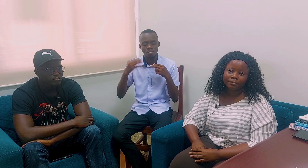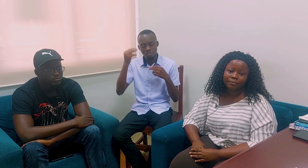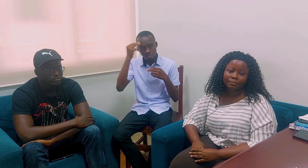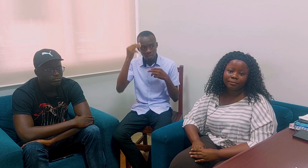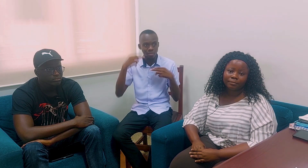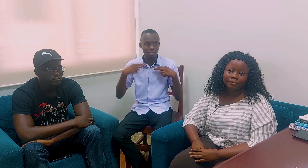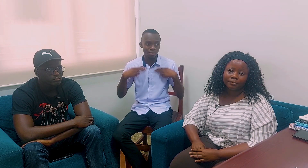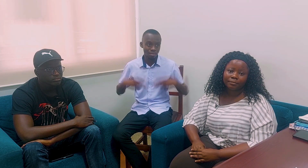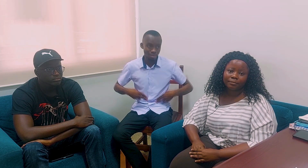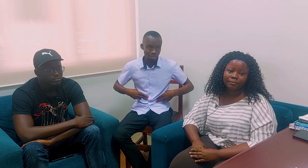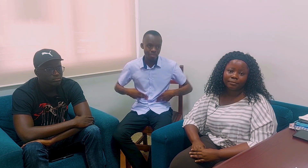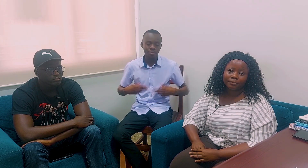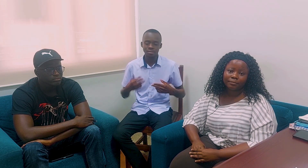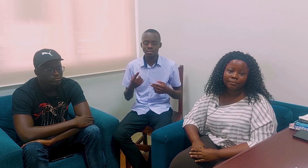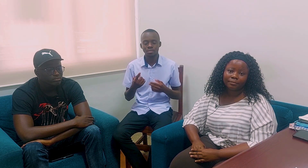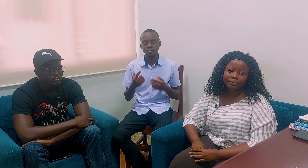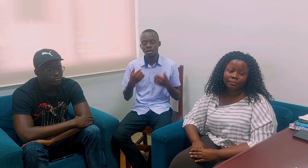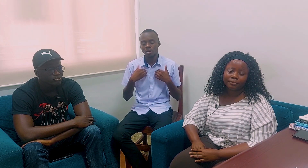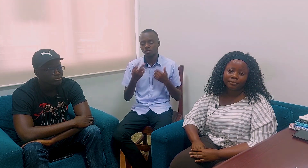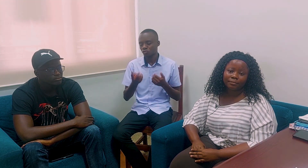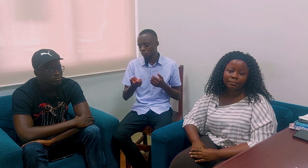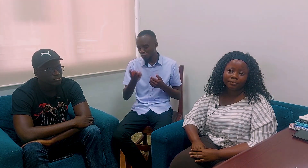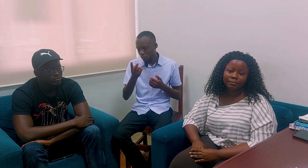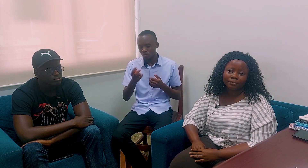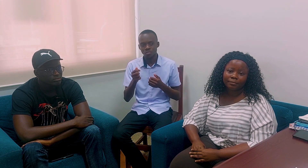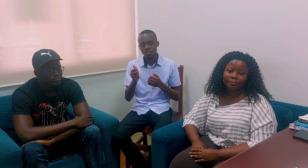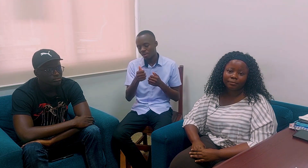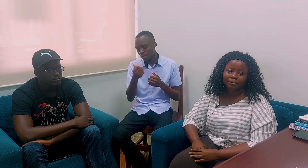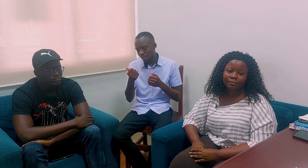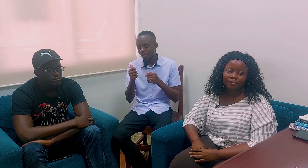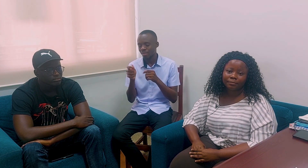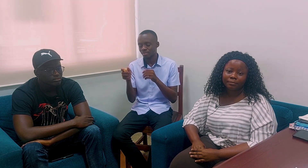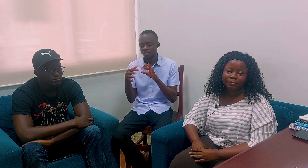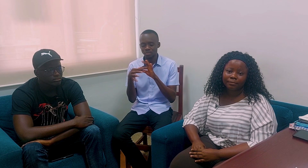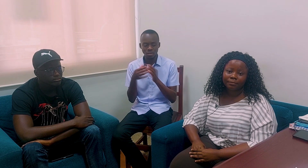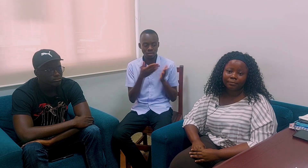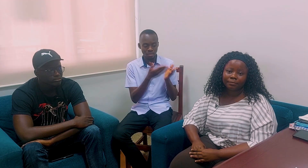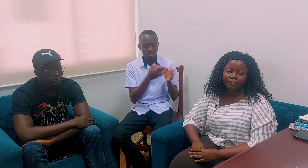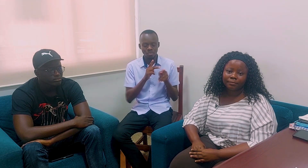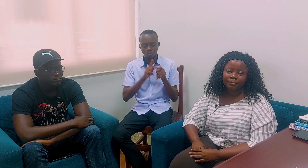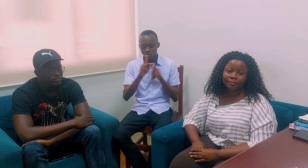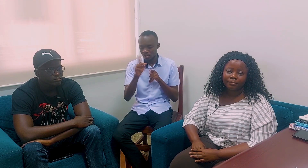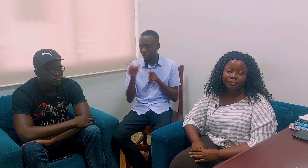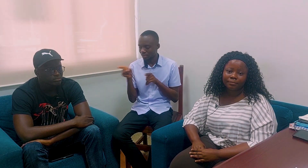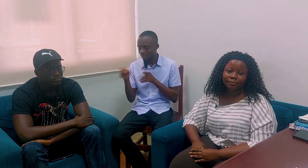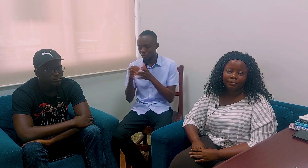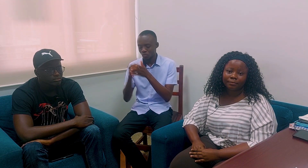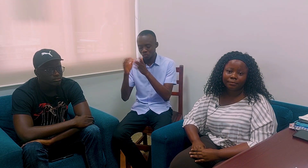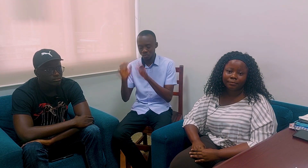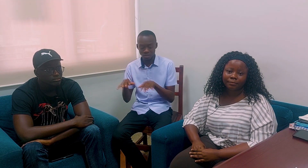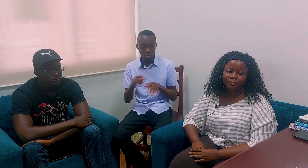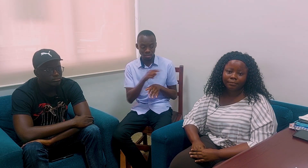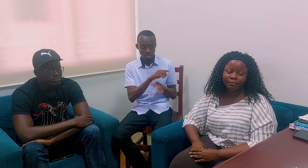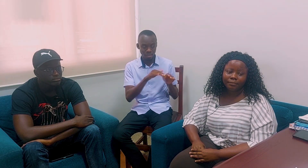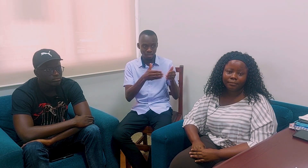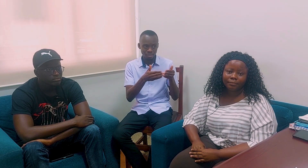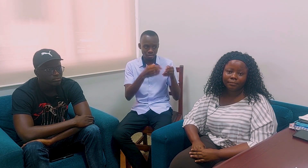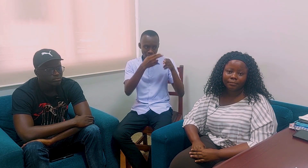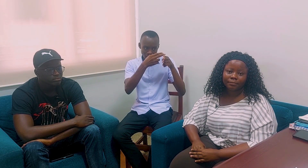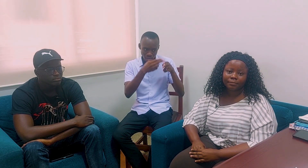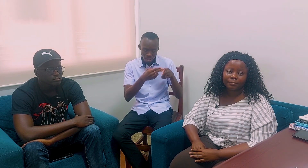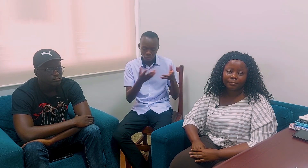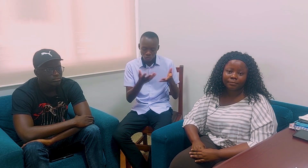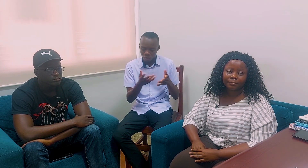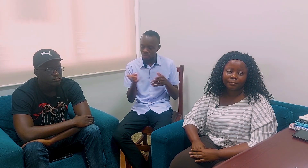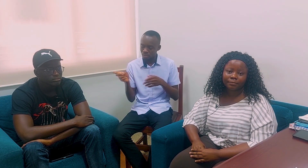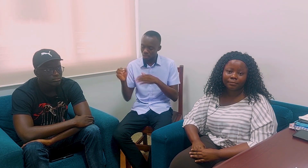professional and the other a fellow student, as well as Adavi sign language interpreter. So I'd like my guests to introduce themselves and